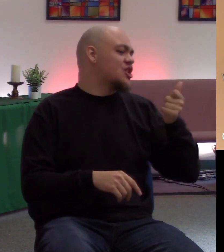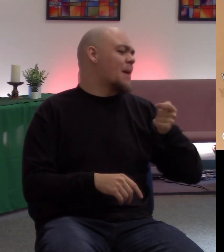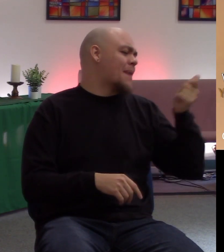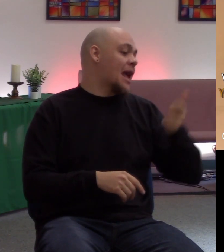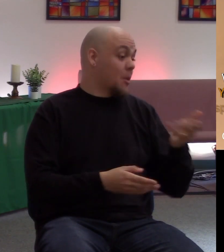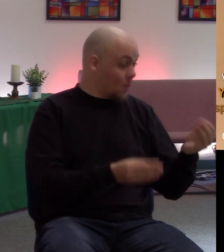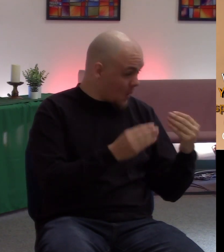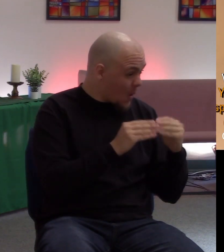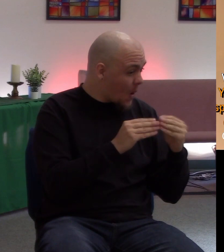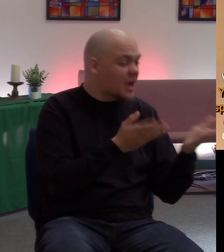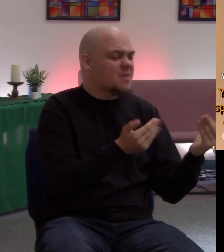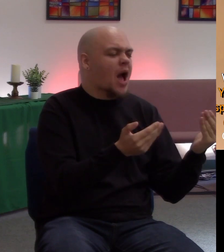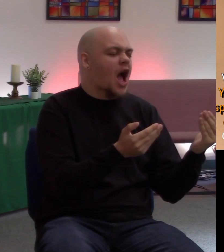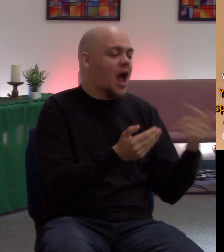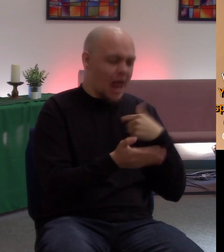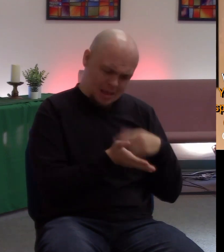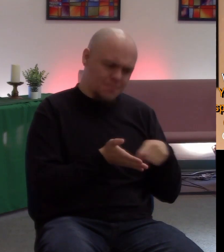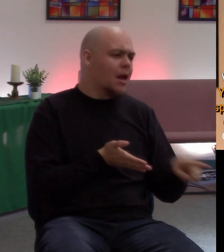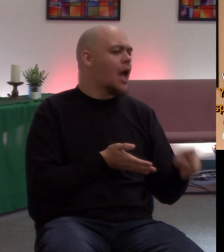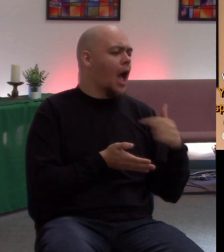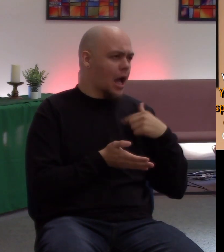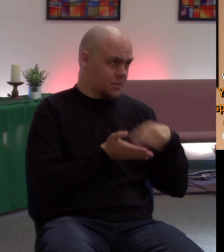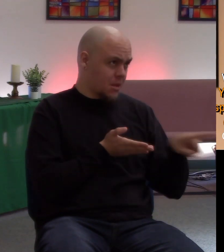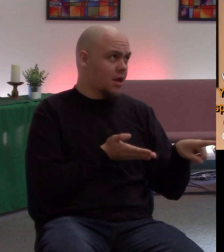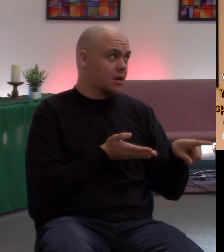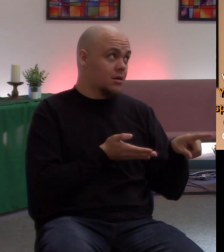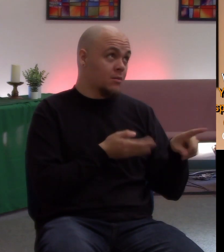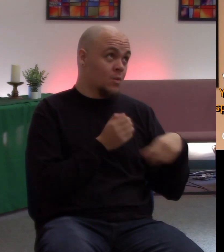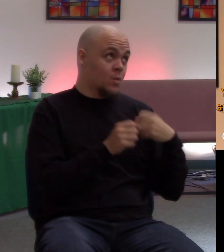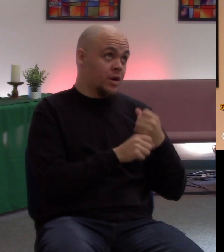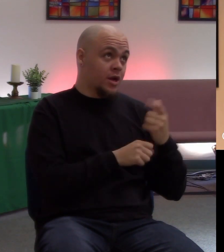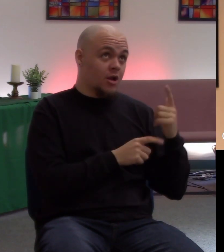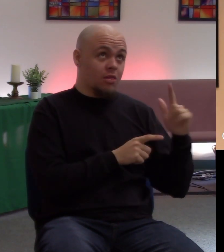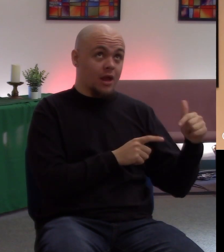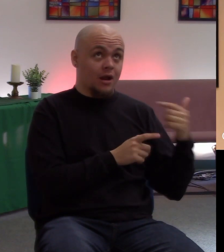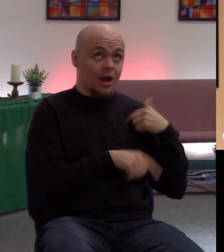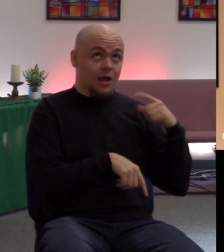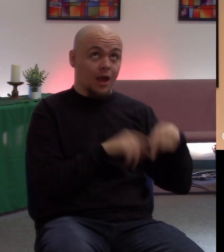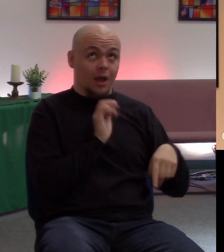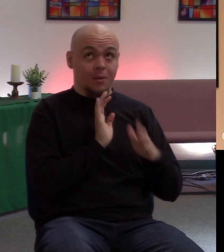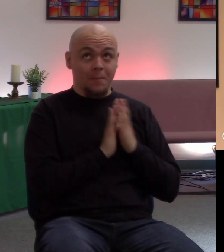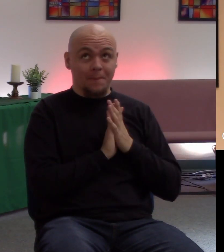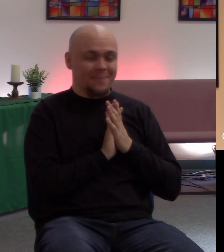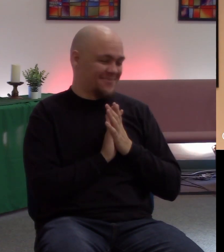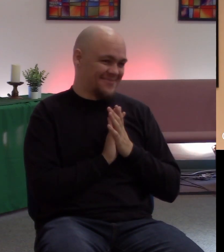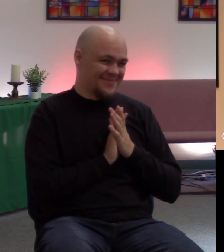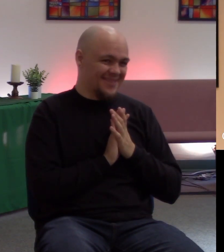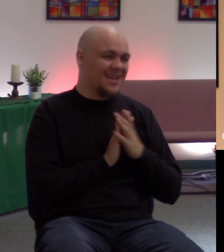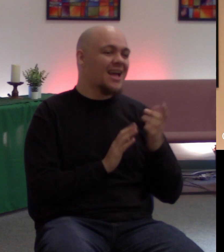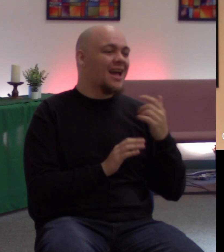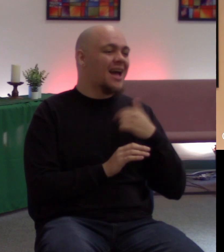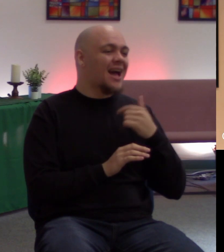Ordering room, yeah, more champagne, more champagne. No, don't worry. Yeah, of course I can pay for this.